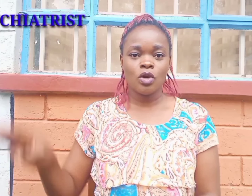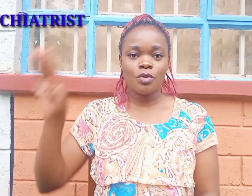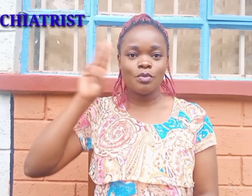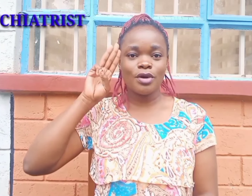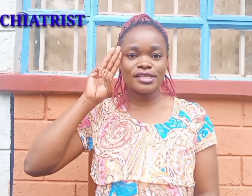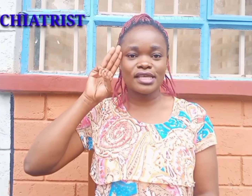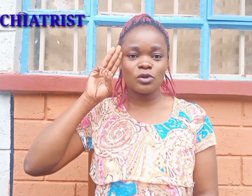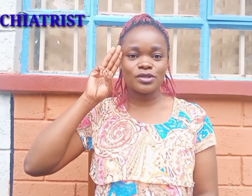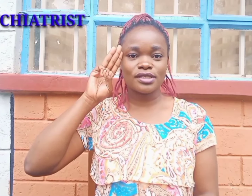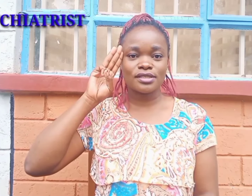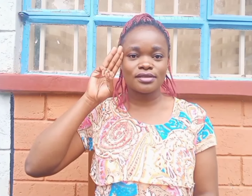Boy Scout.